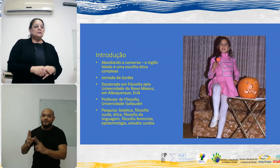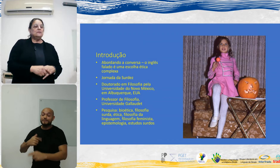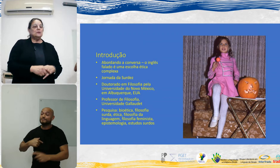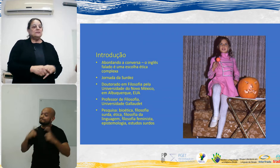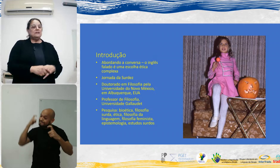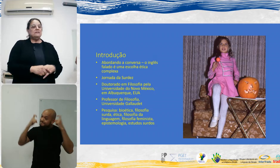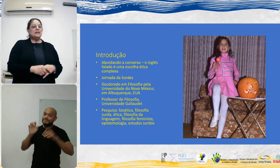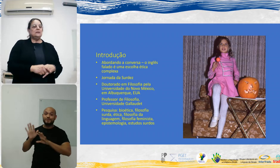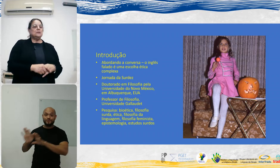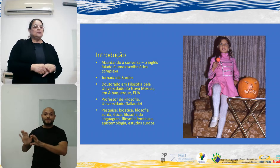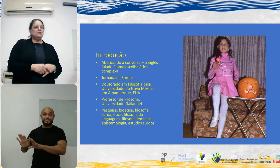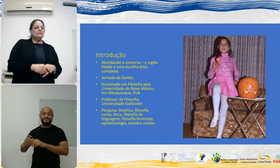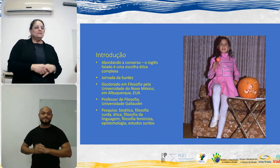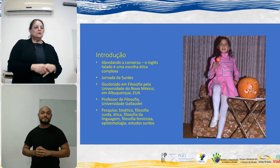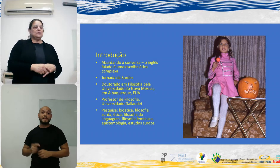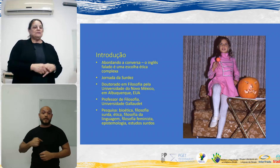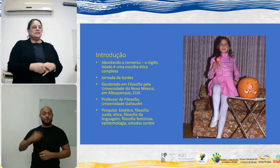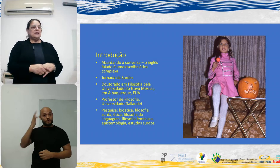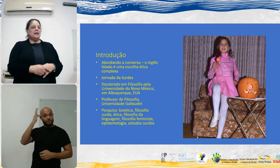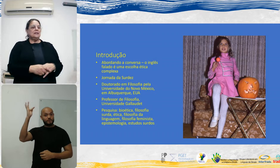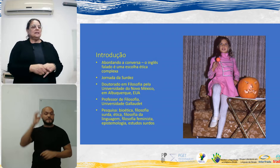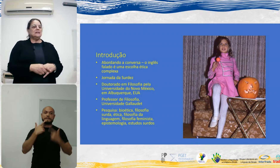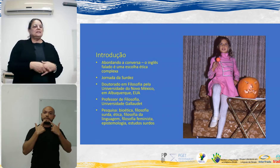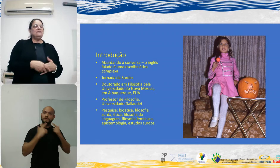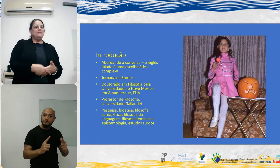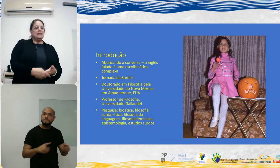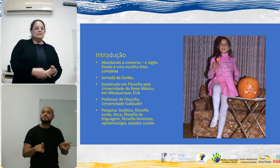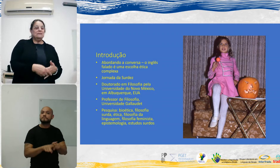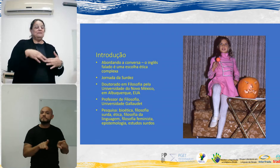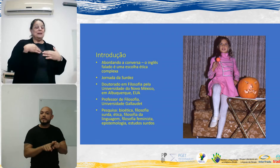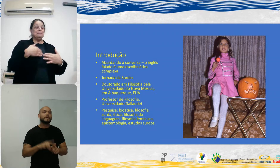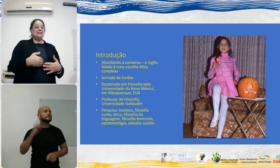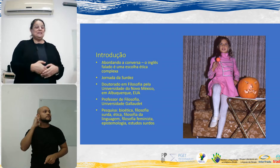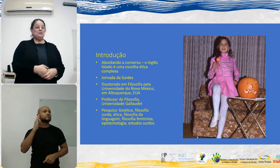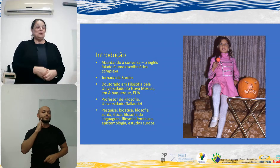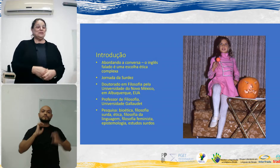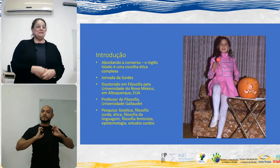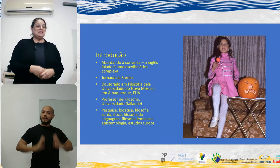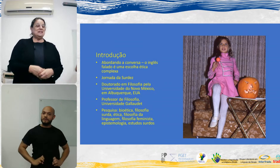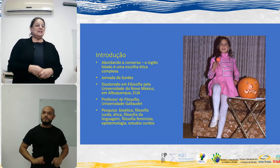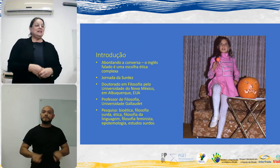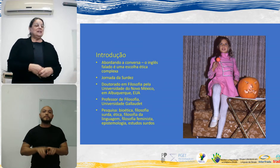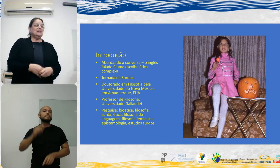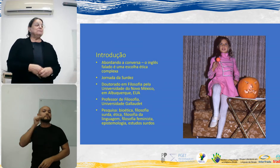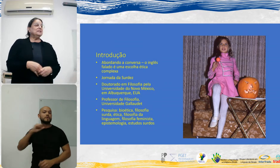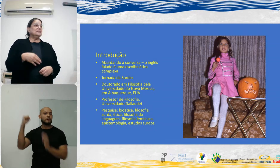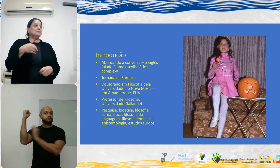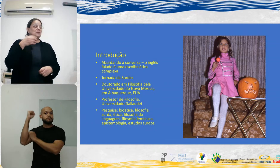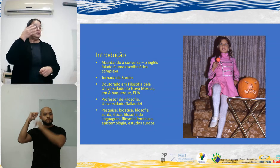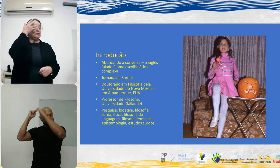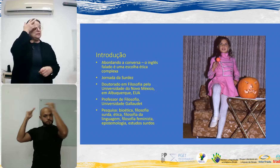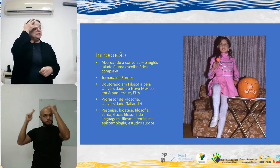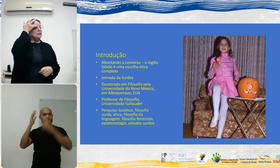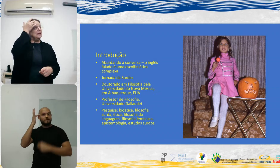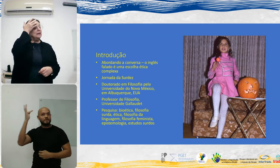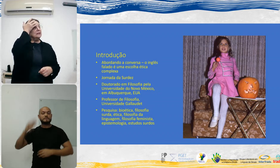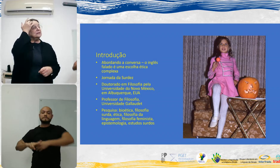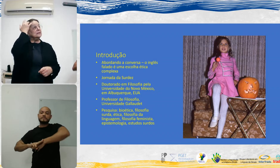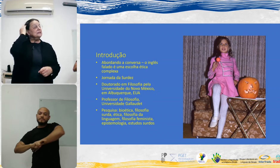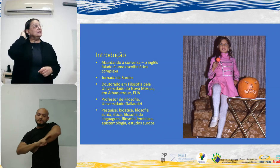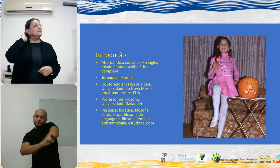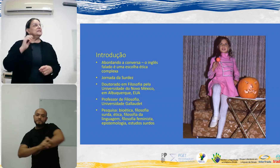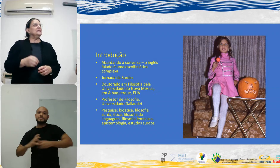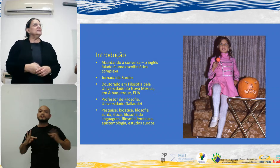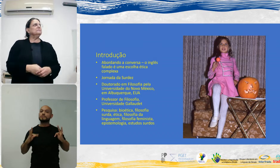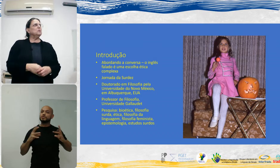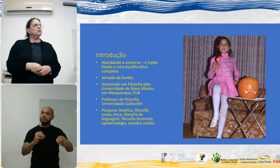I do philosophy of language, deaf philosophy, ethics, feminist philosophy, epistemology, and